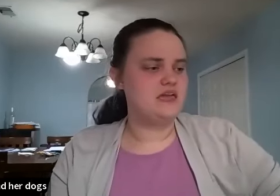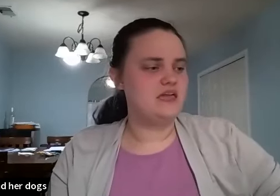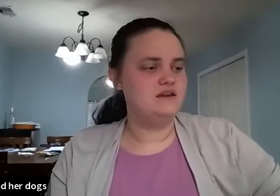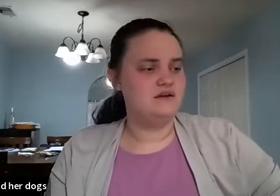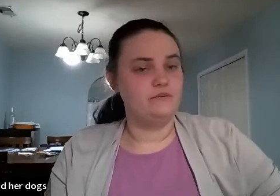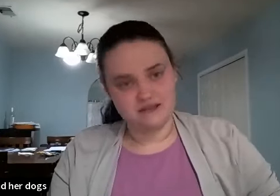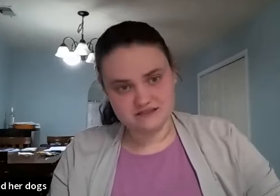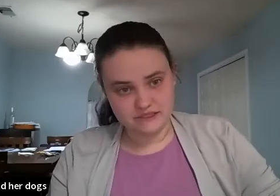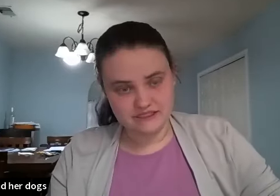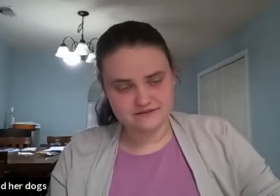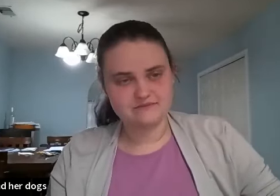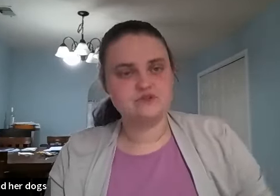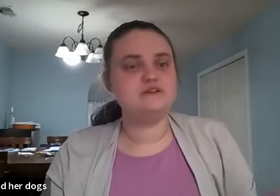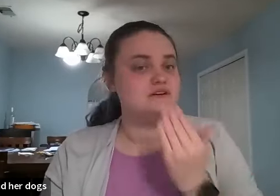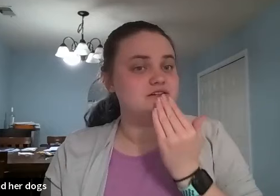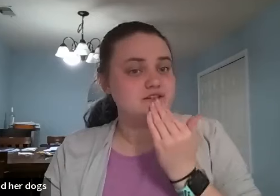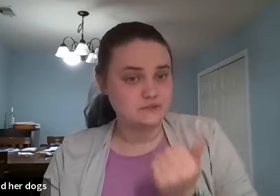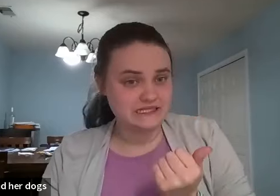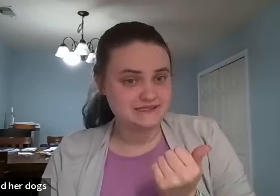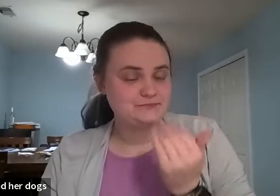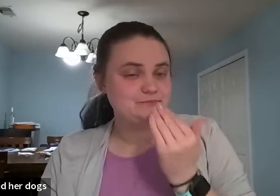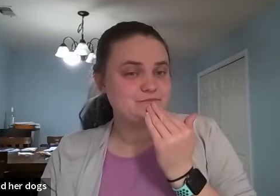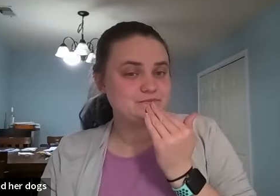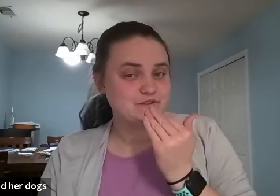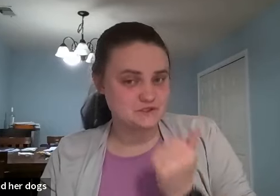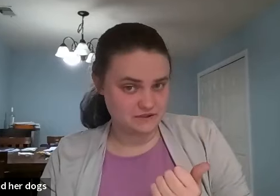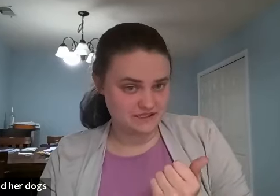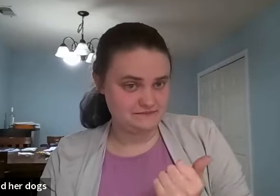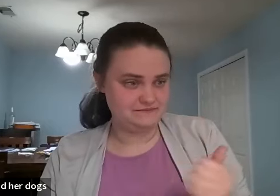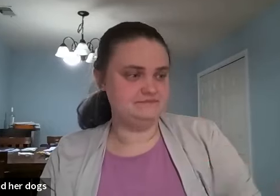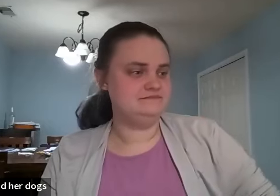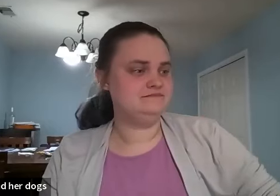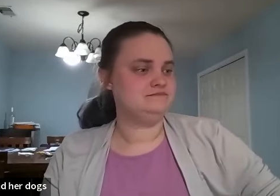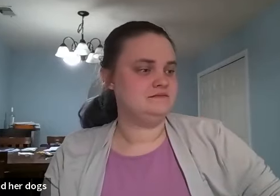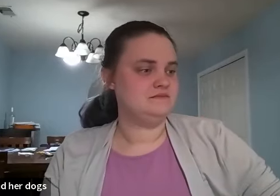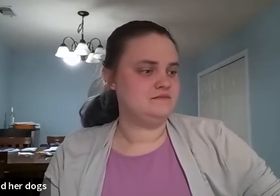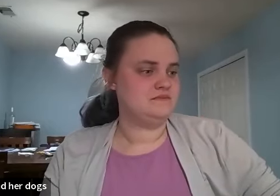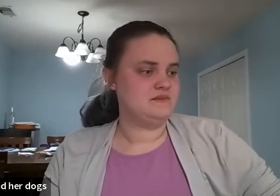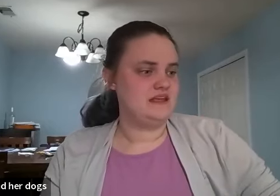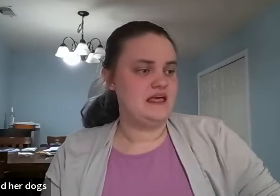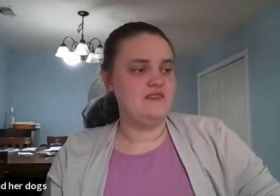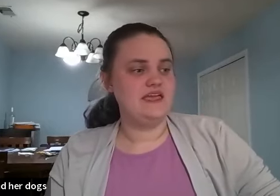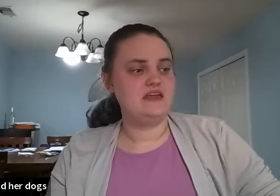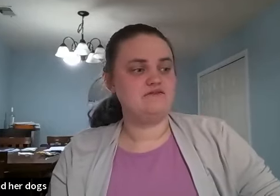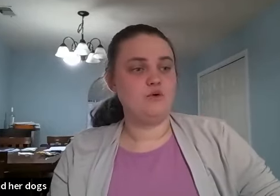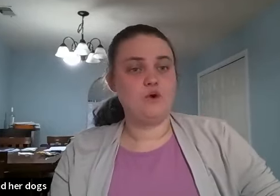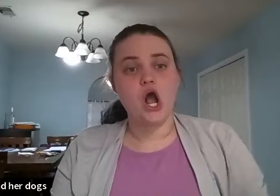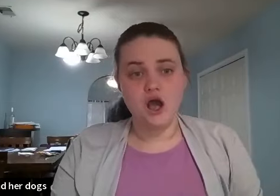Then we had sweet, which we learned, sweet, sweet. Mm-hmm. And then for